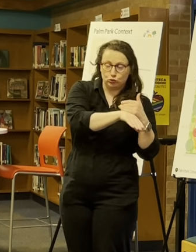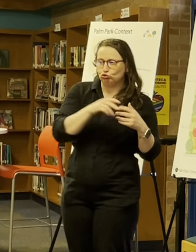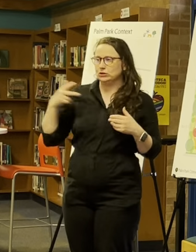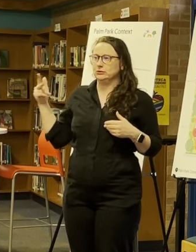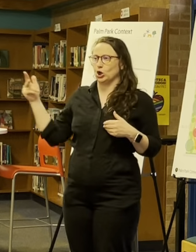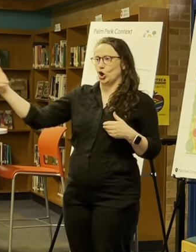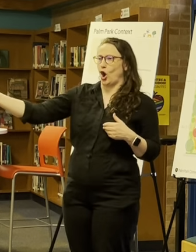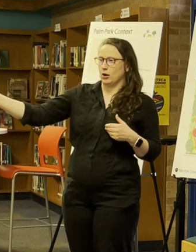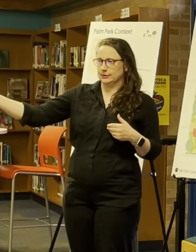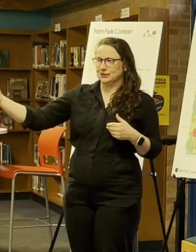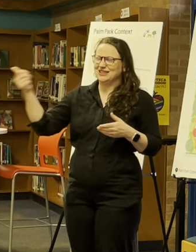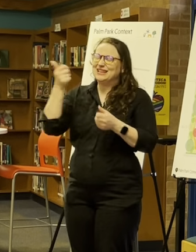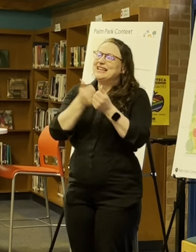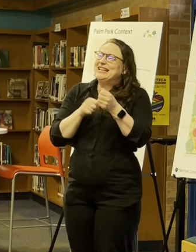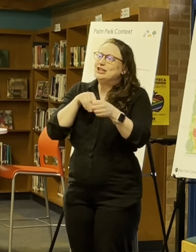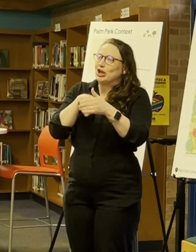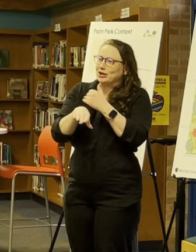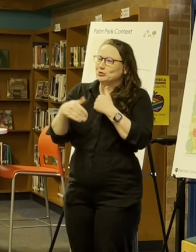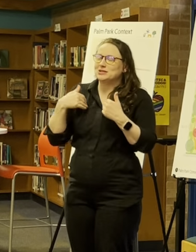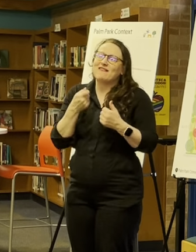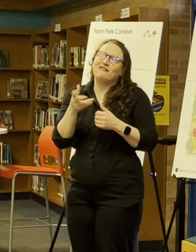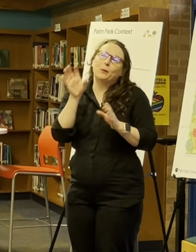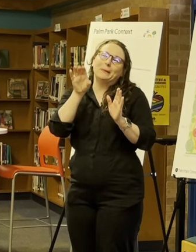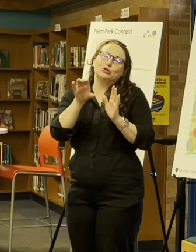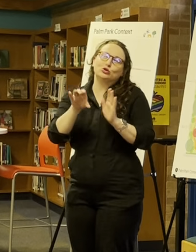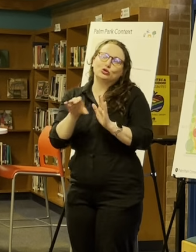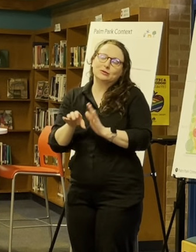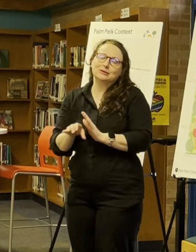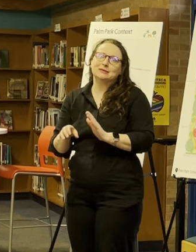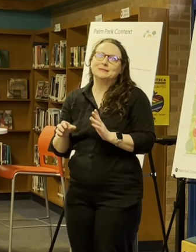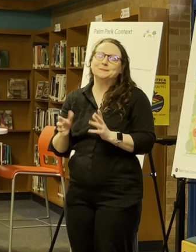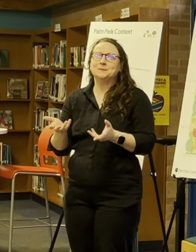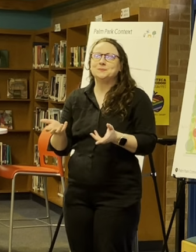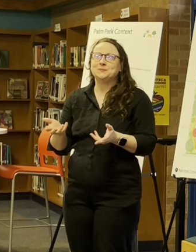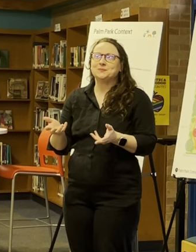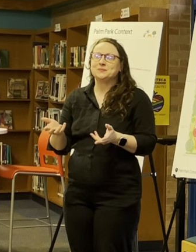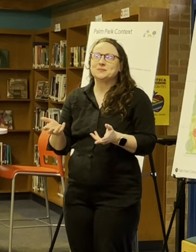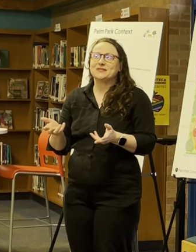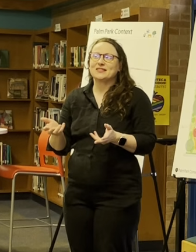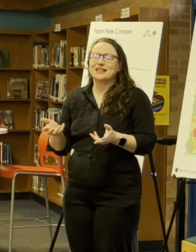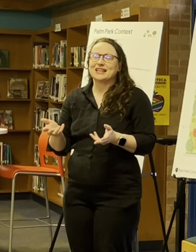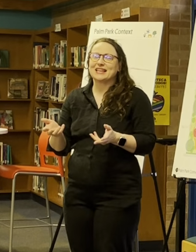these, we have a few photos of, there seems to be both,